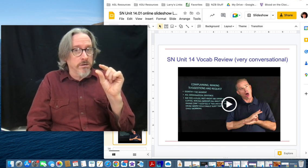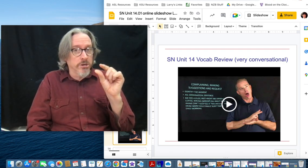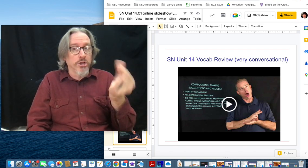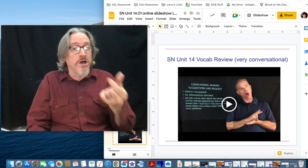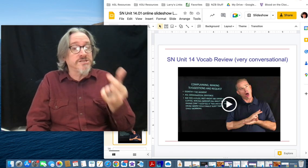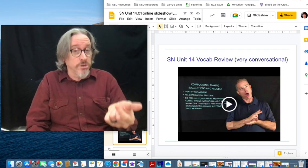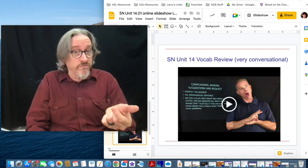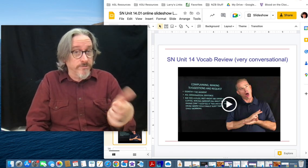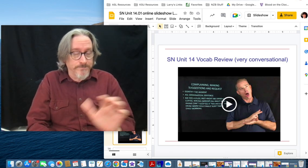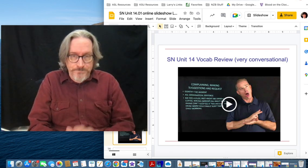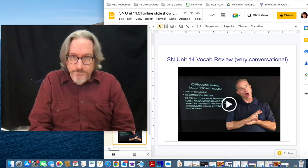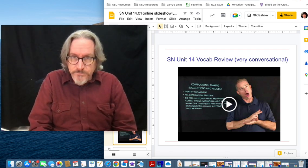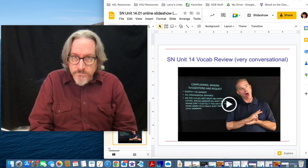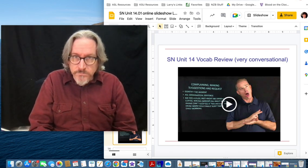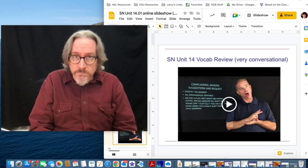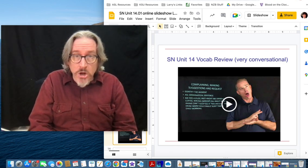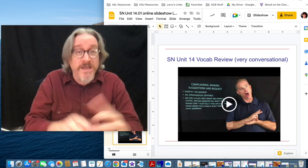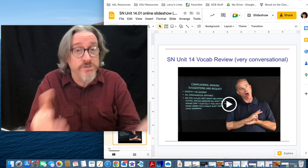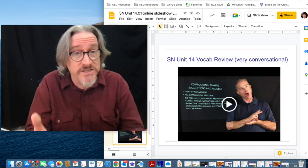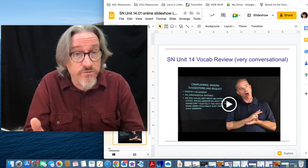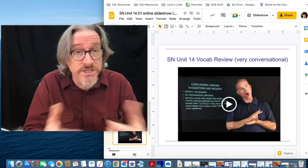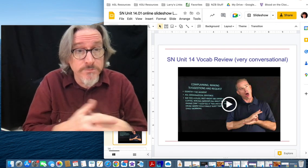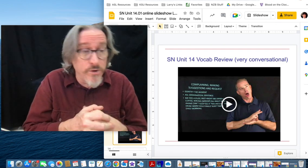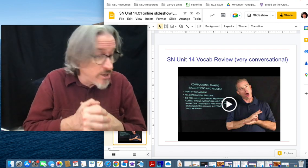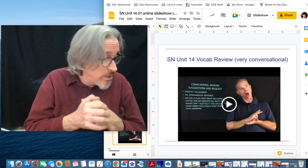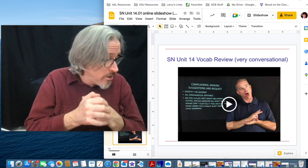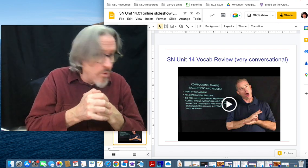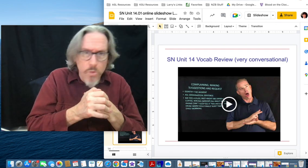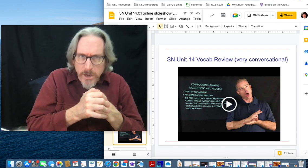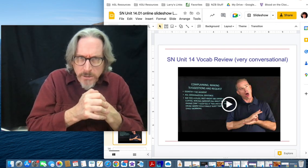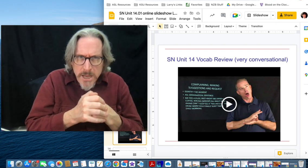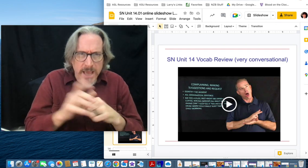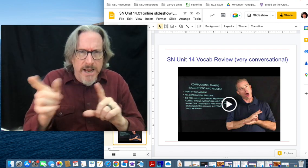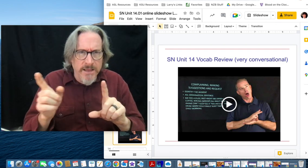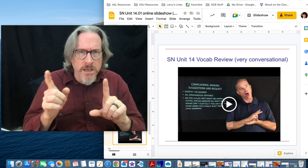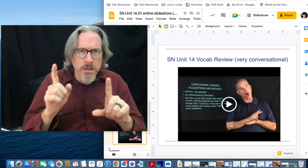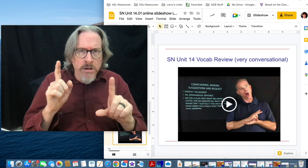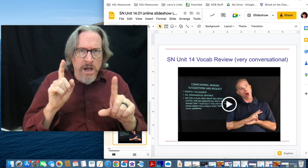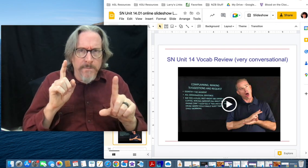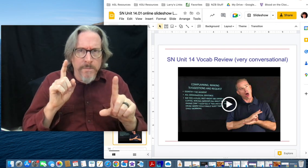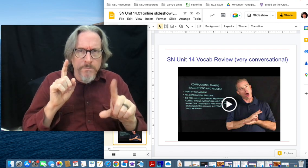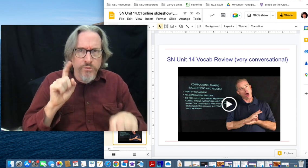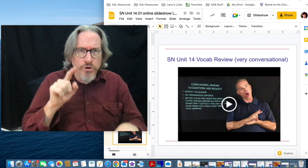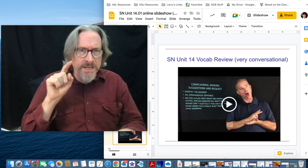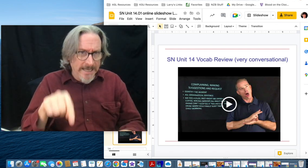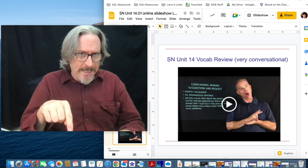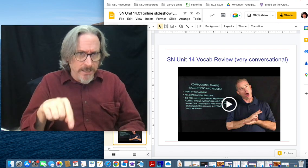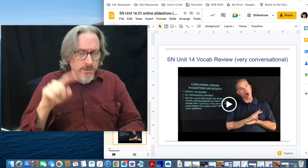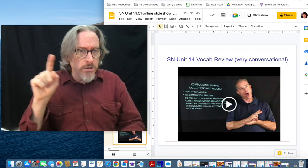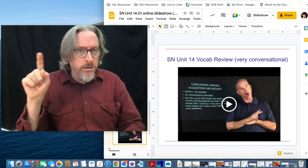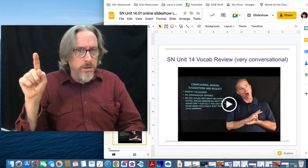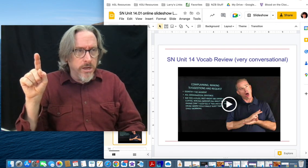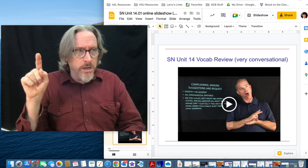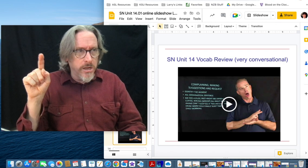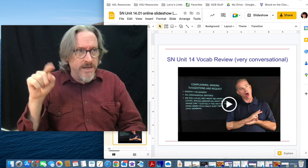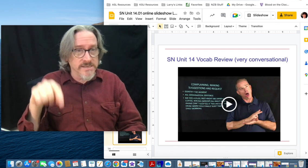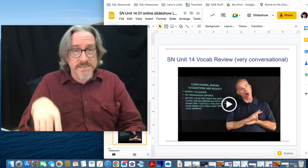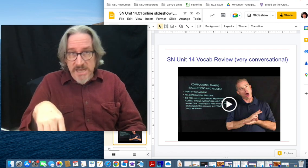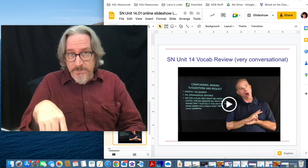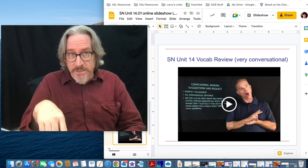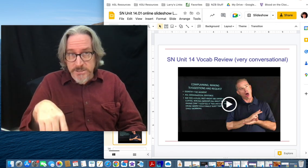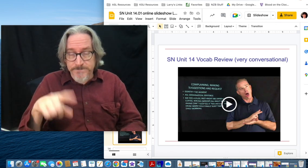are glossed over. Okay, so that's 14.01. And I put in